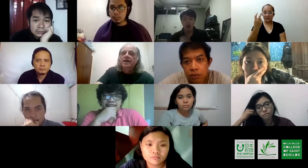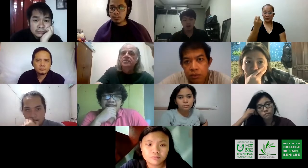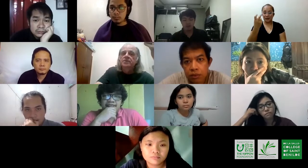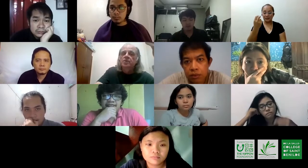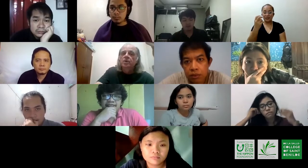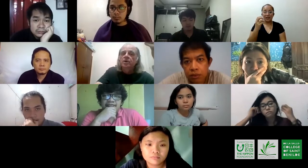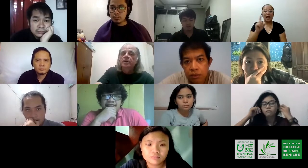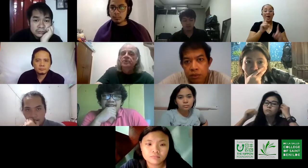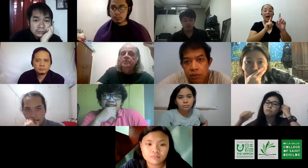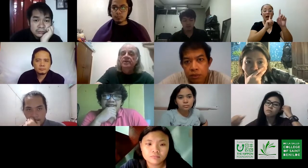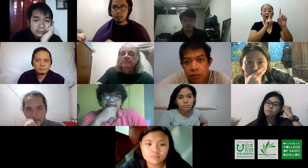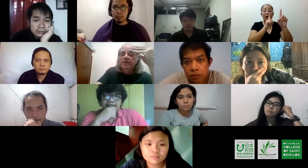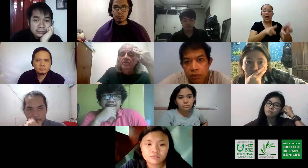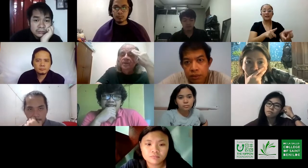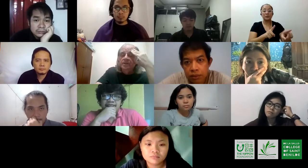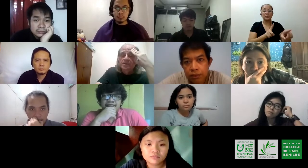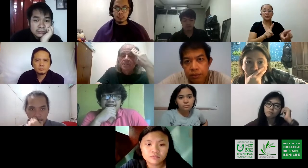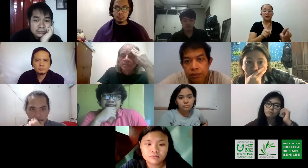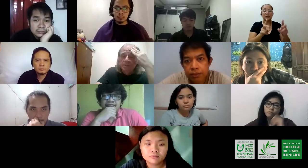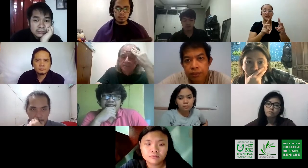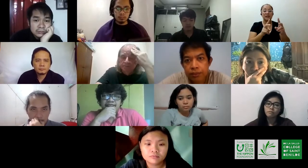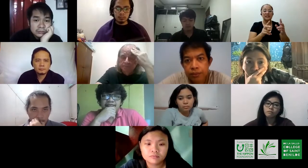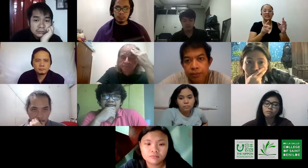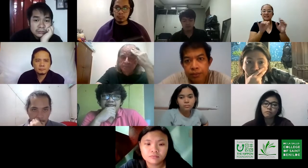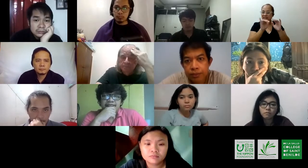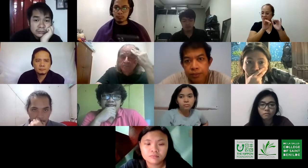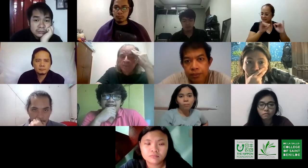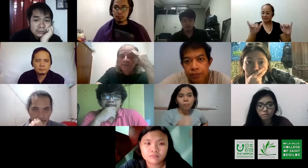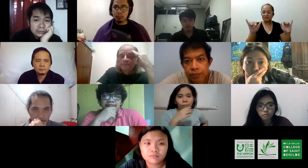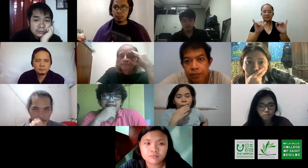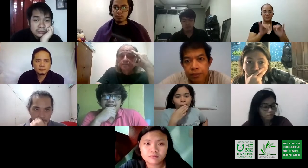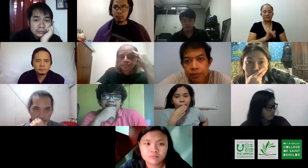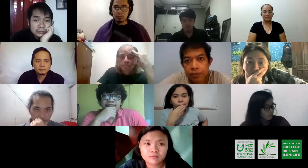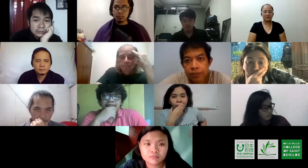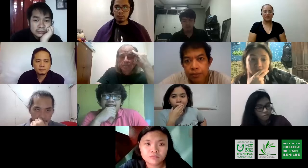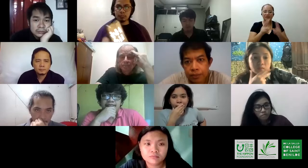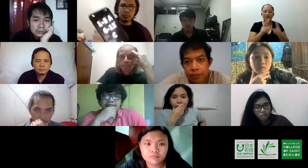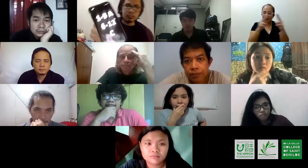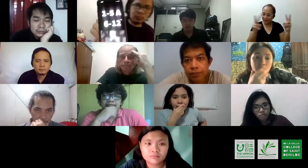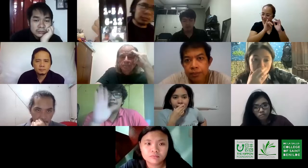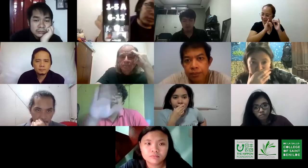The answers are going to be very similar.